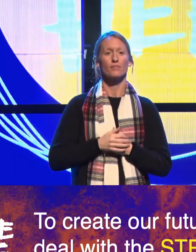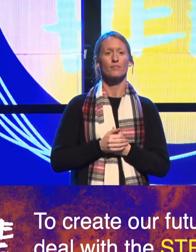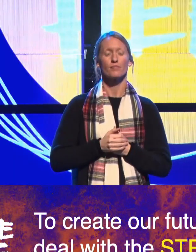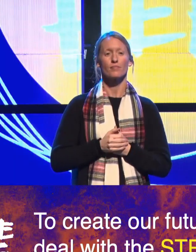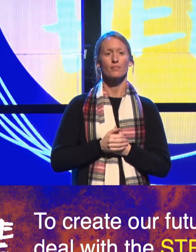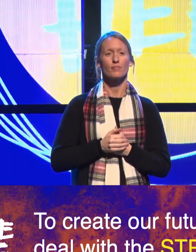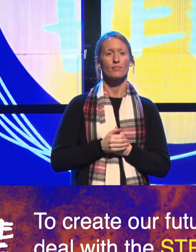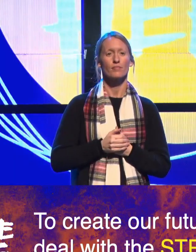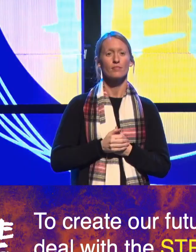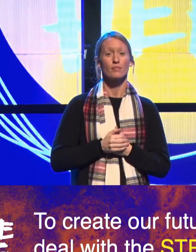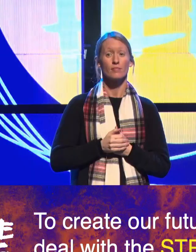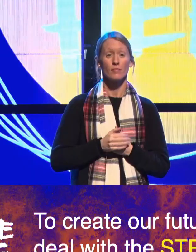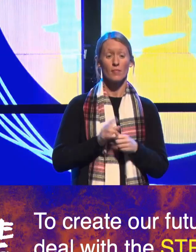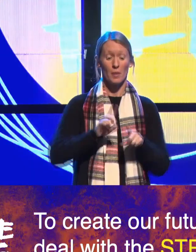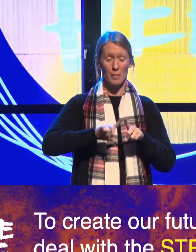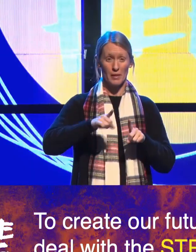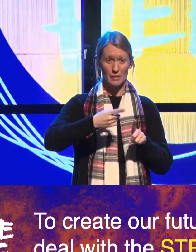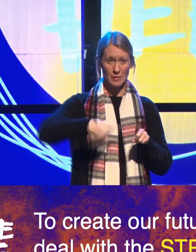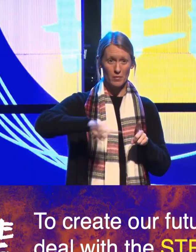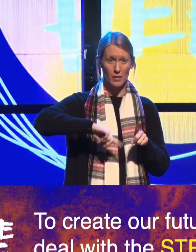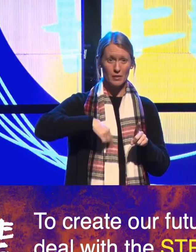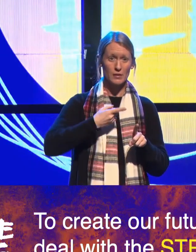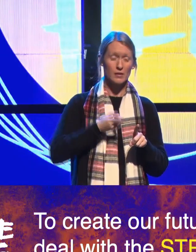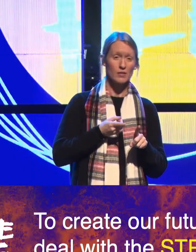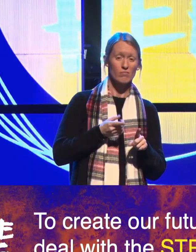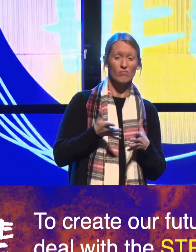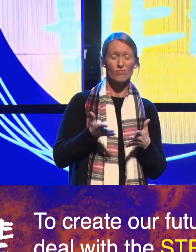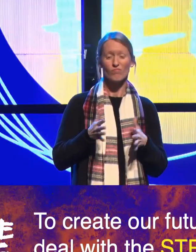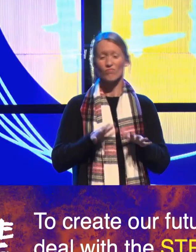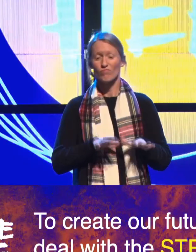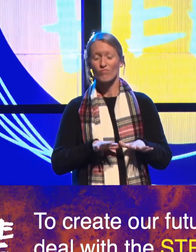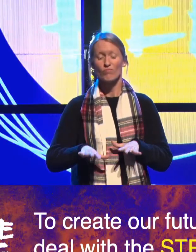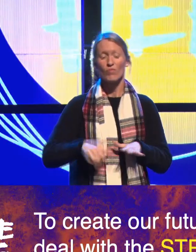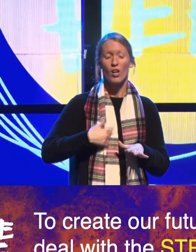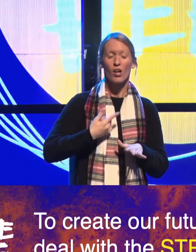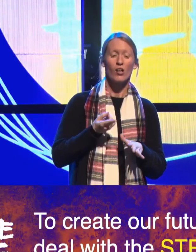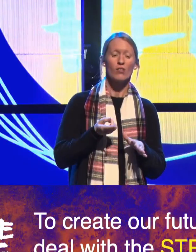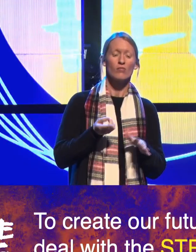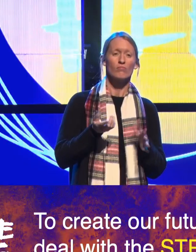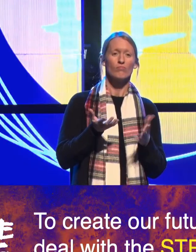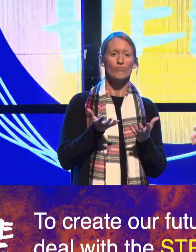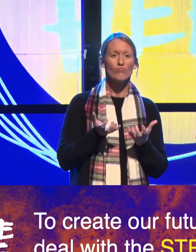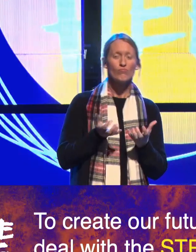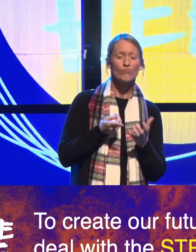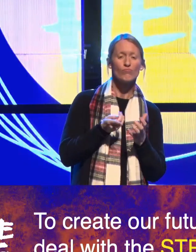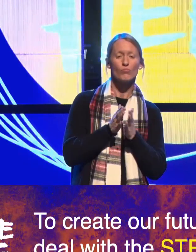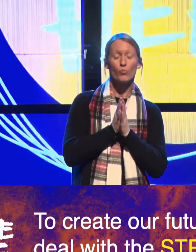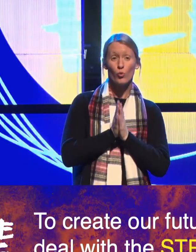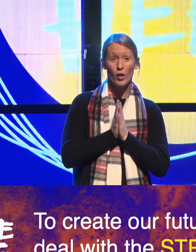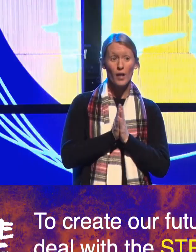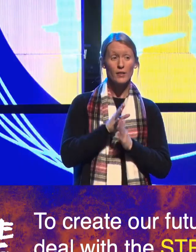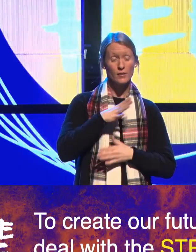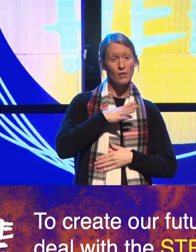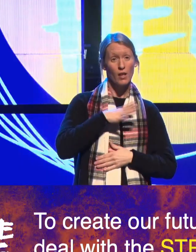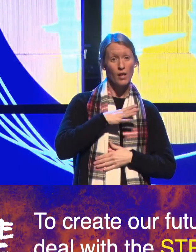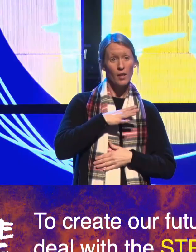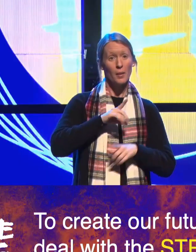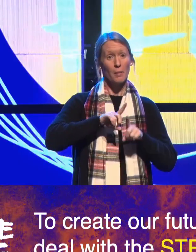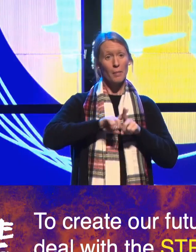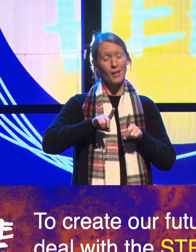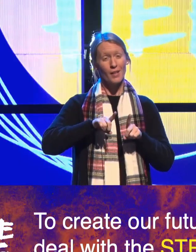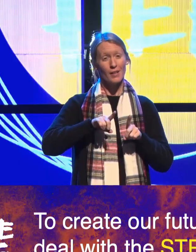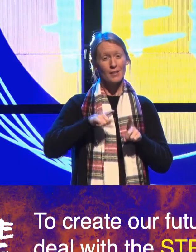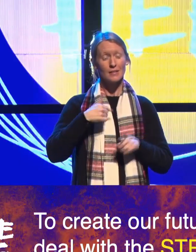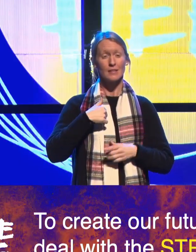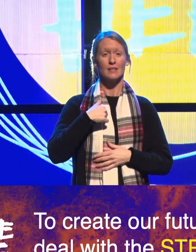But there's some of us that we just kind of take this passive, we're like, well, I'll just pray about it. And that's fine. There's nothing wrong with praying about it. But like I've